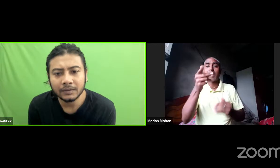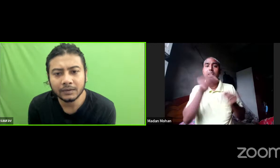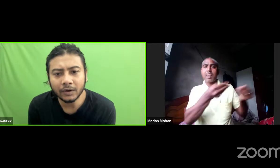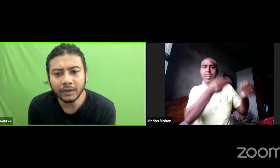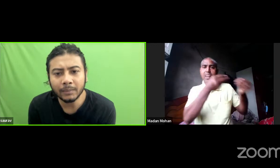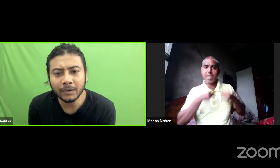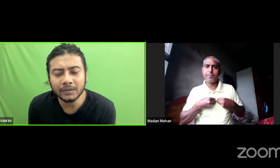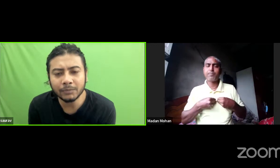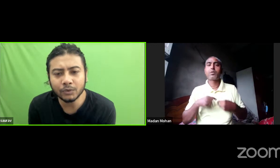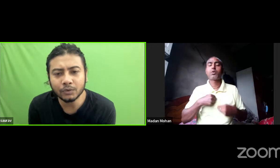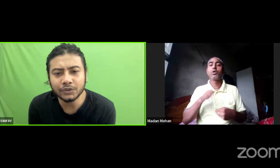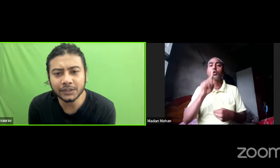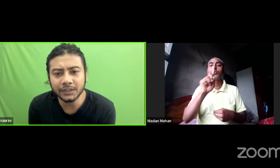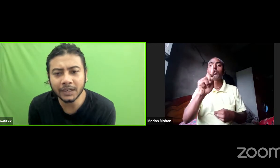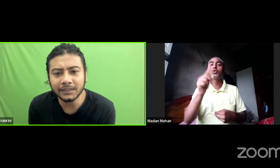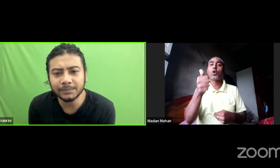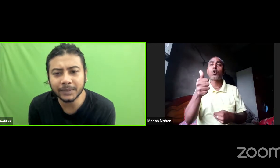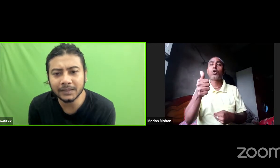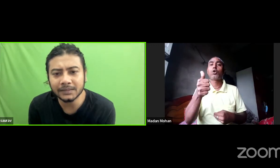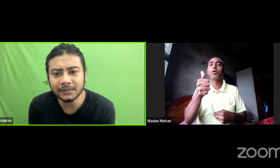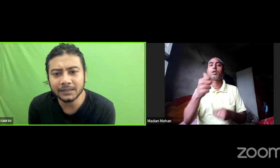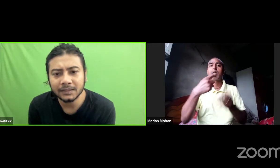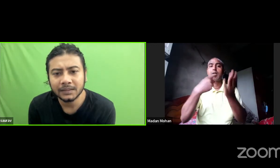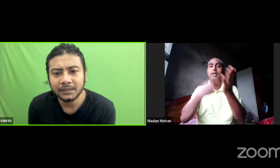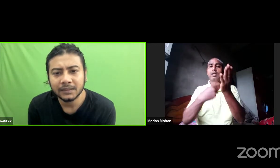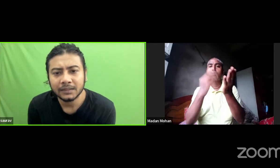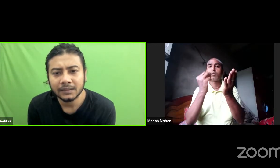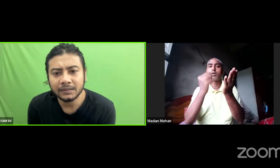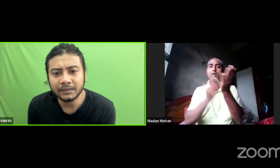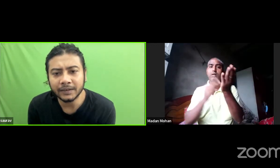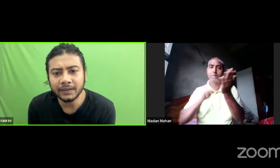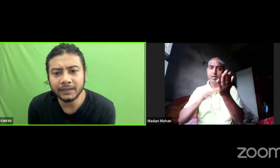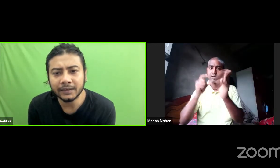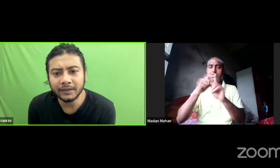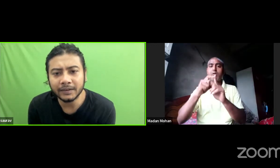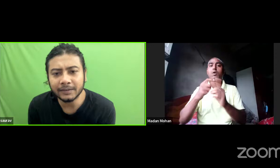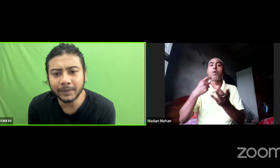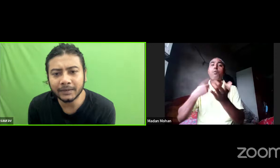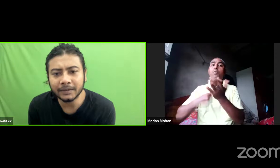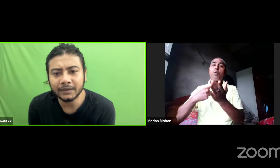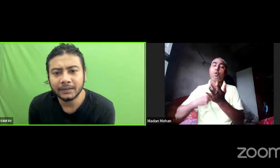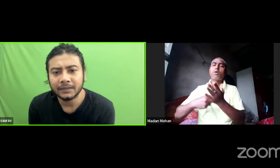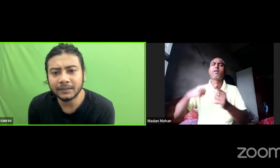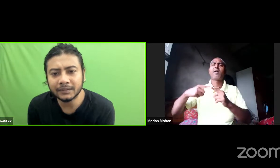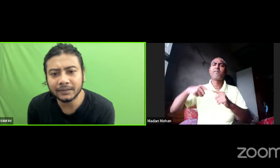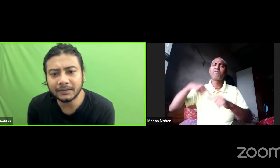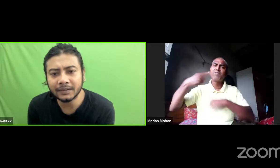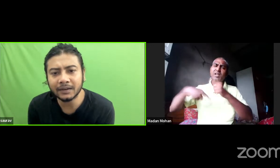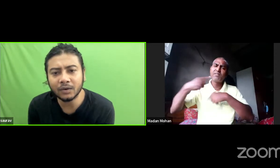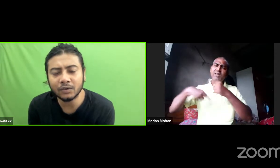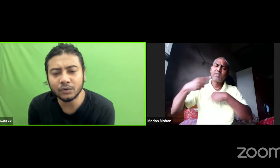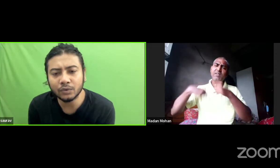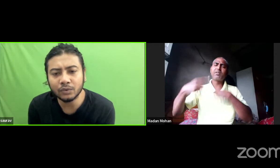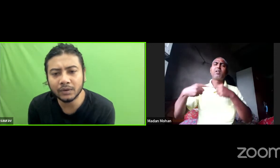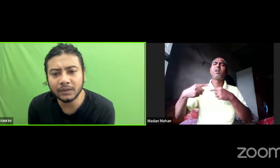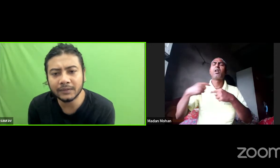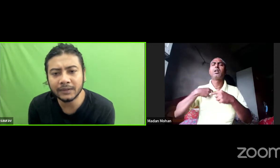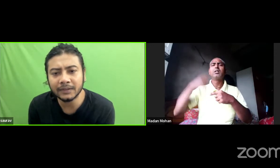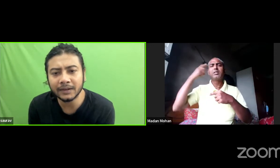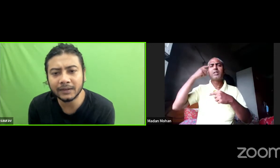He's talking about some Guruji at his place. It's really respected. Says 16 round rule. He says that